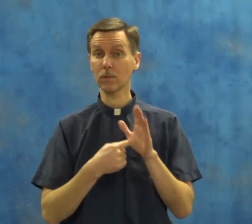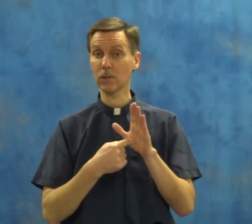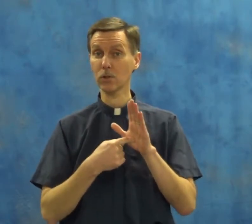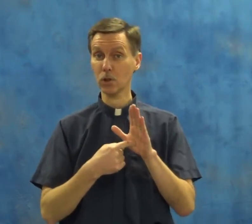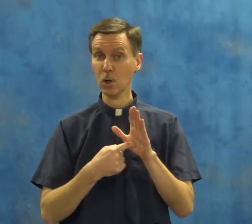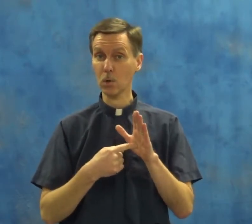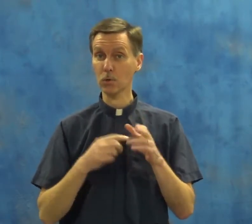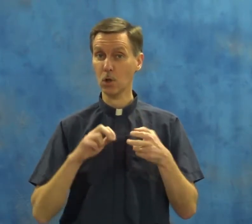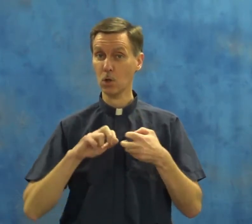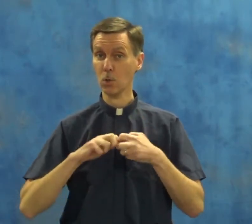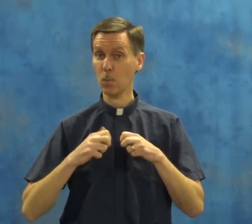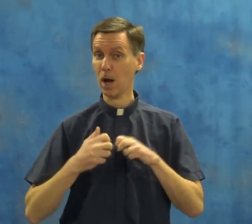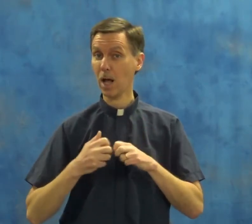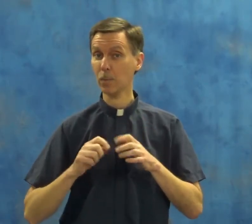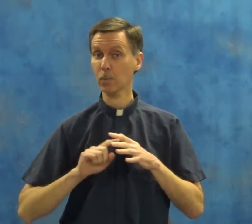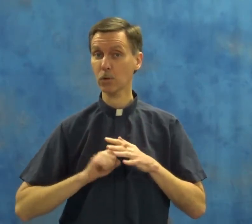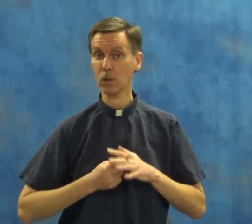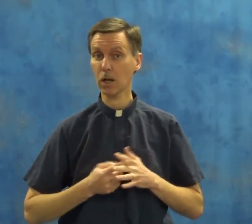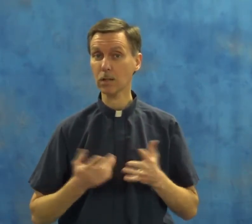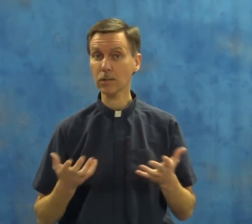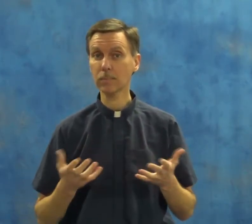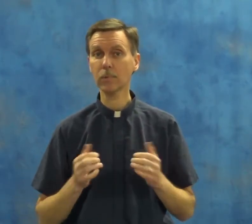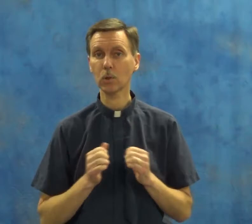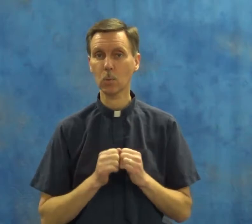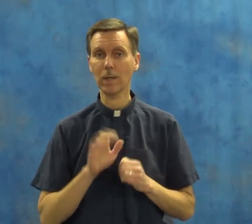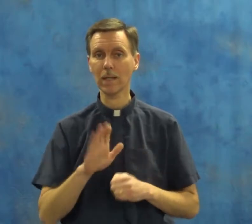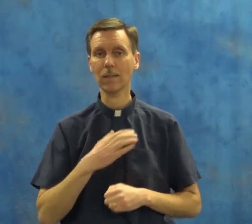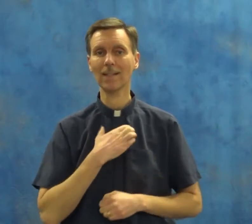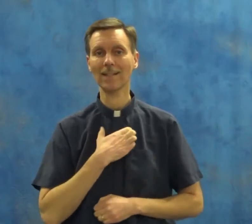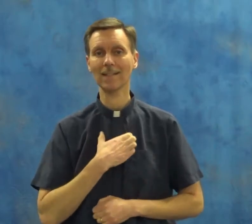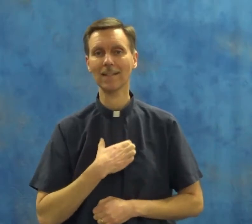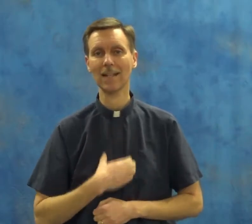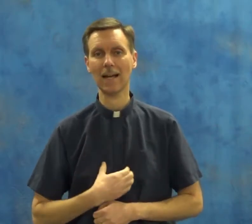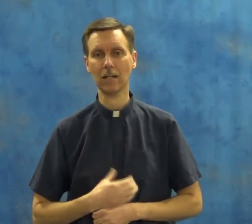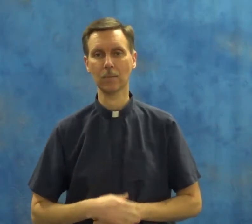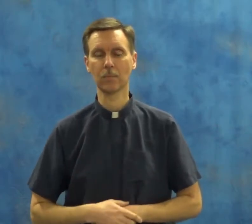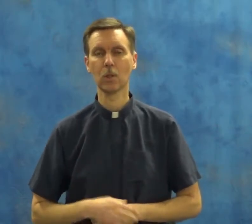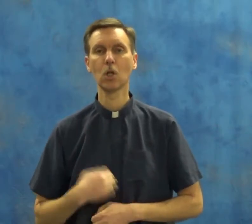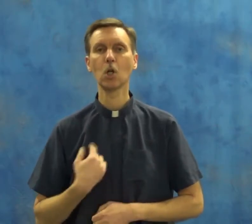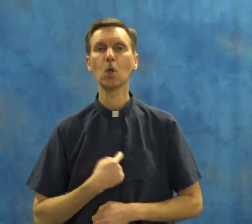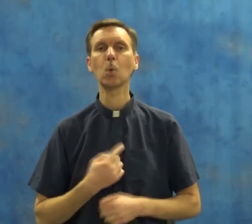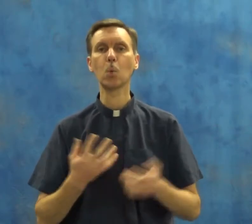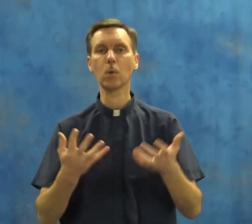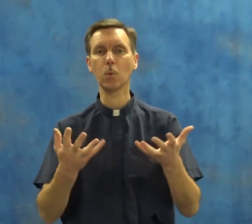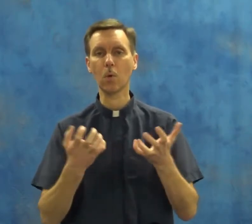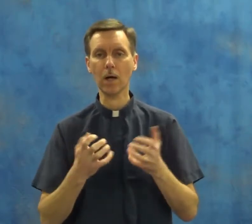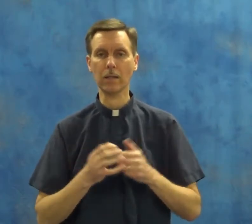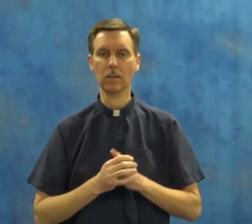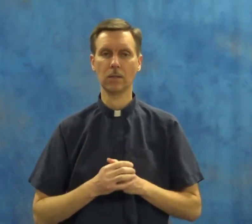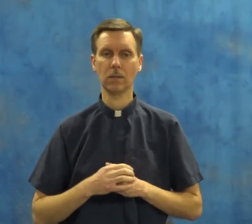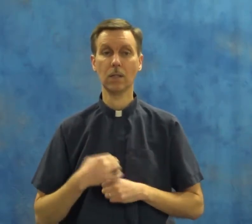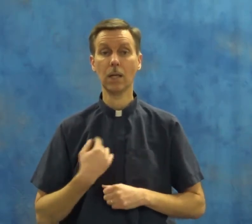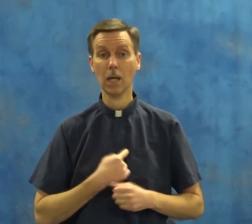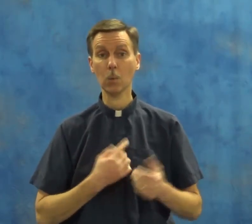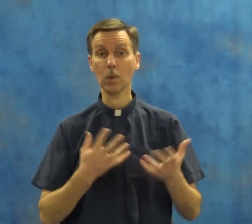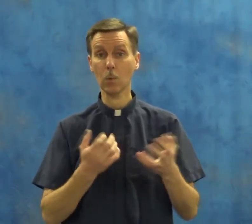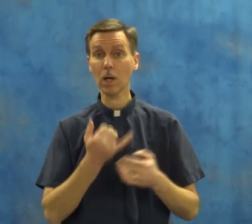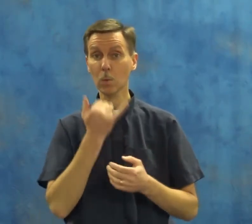this shows the problems start with desire. We want, and we want